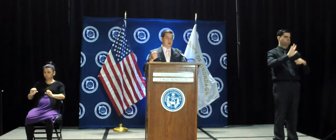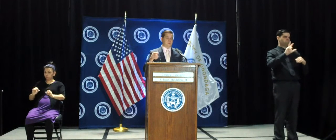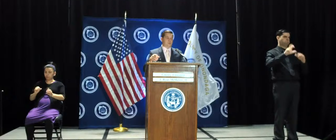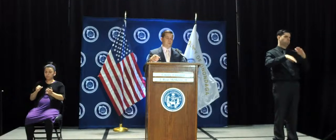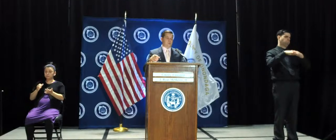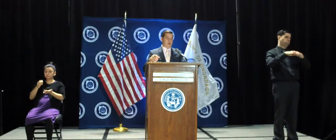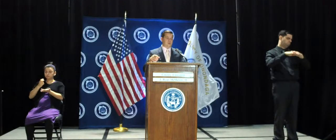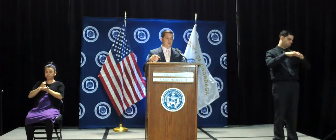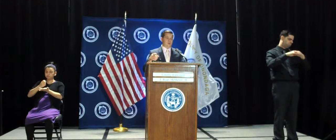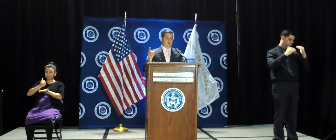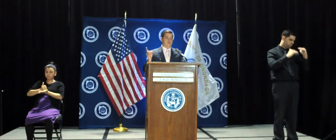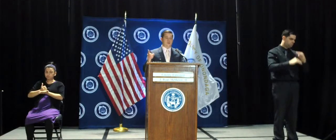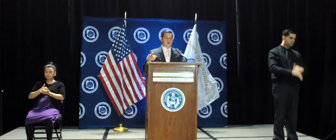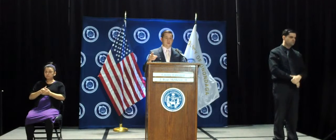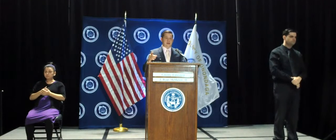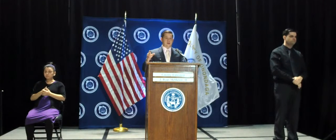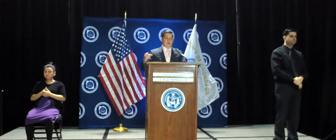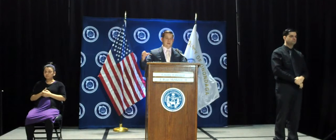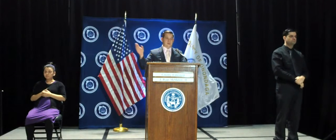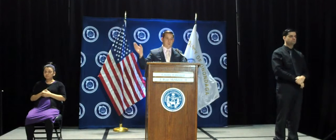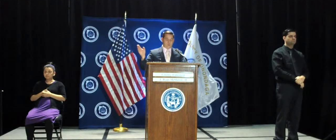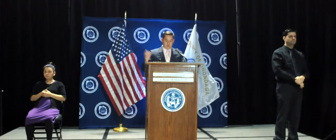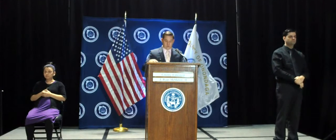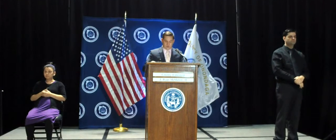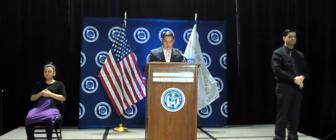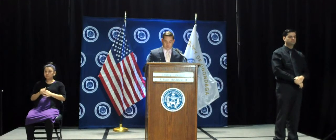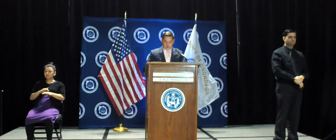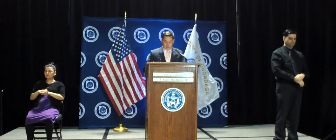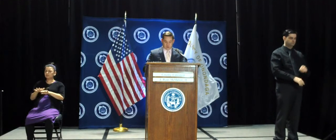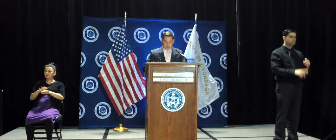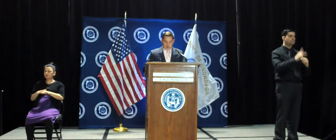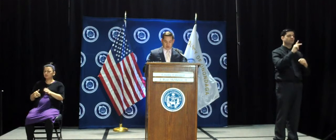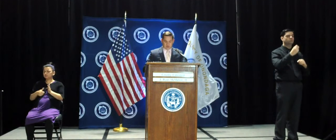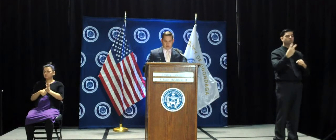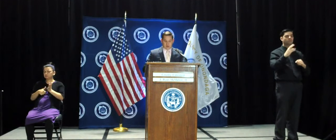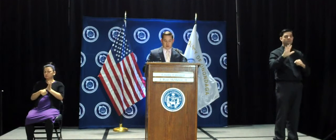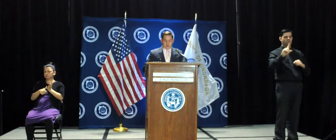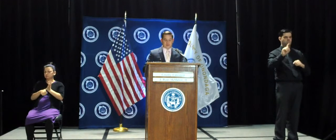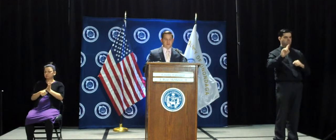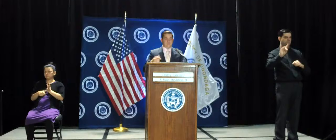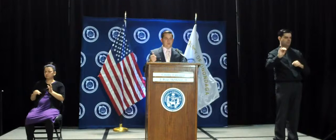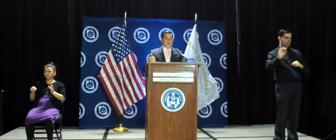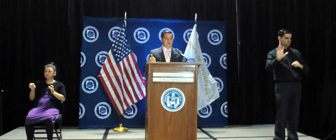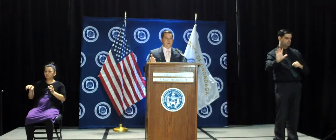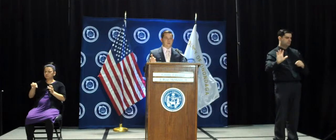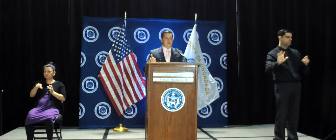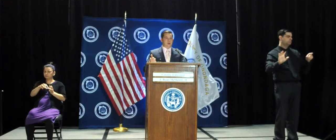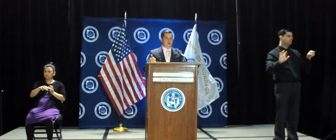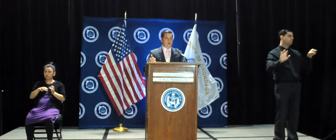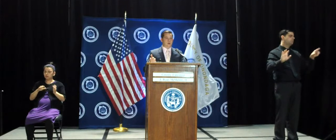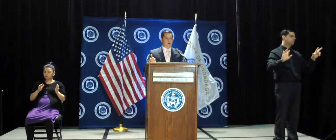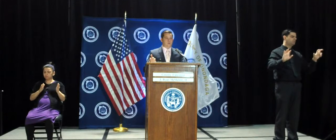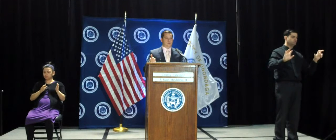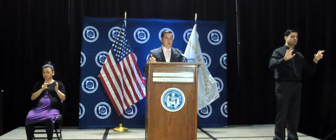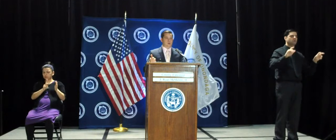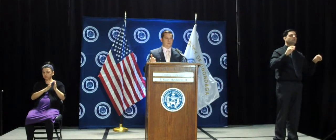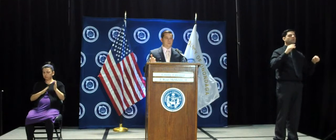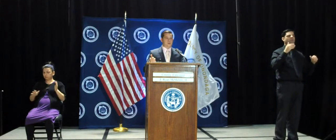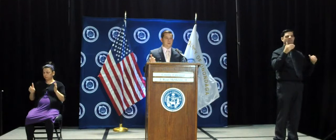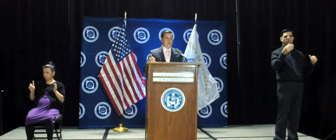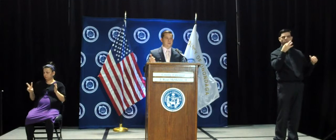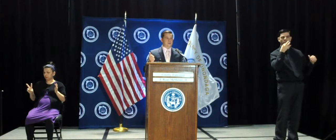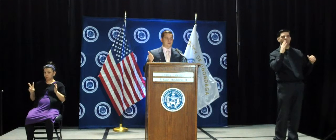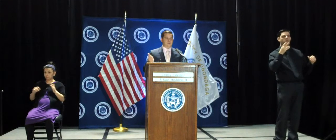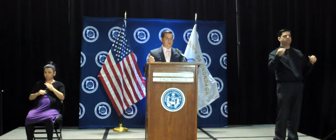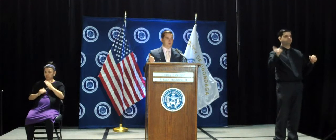saliva sample for K through 12. That capacity will be increasing again. That doesn't mean you can't go to other